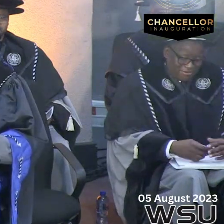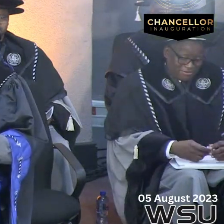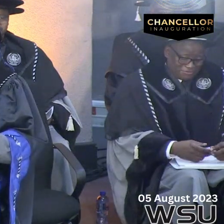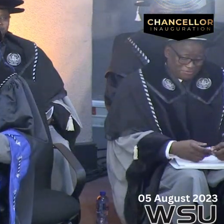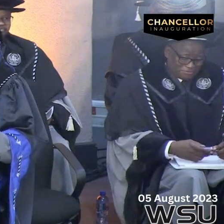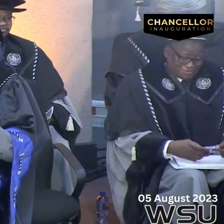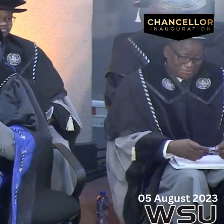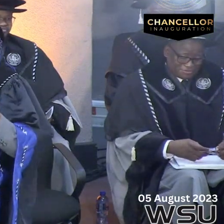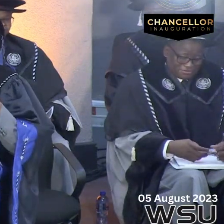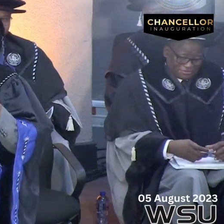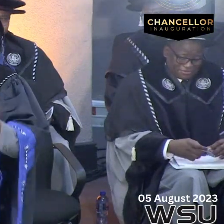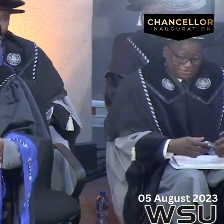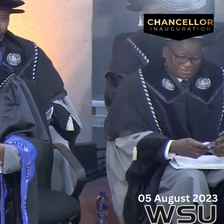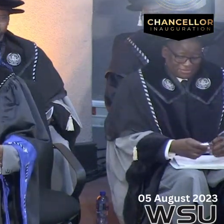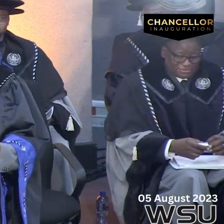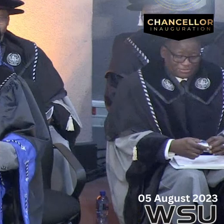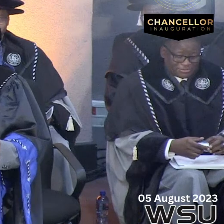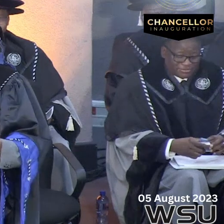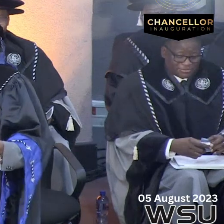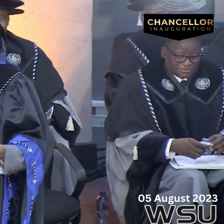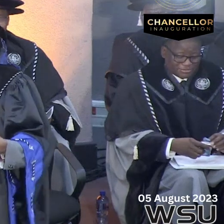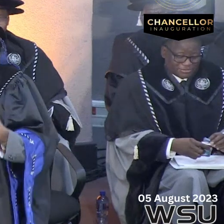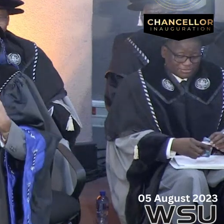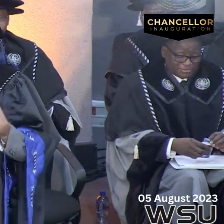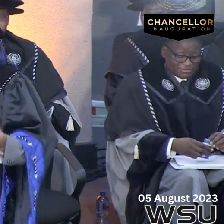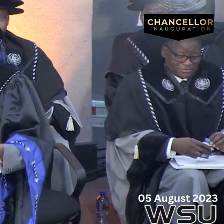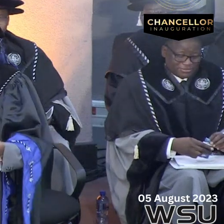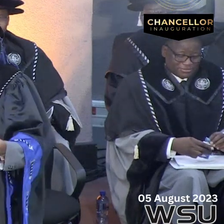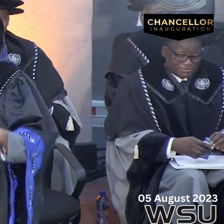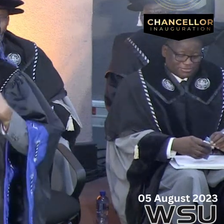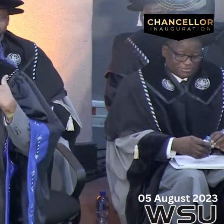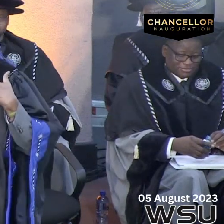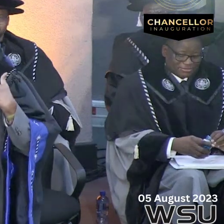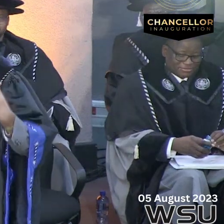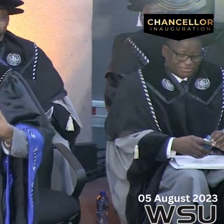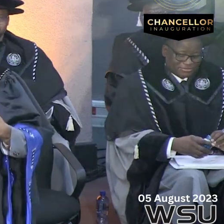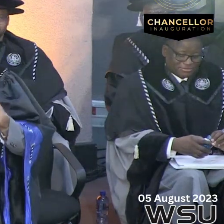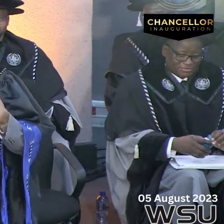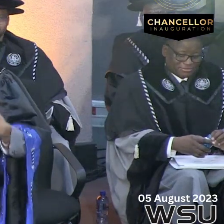about the cows. It is about